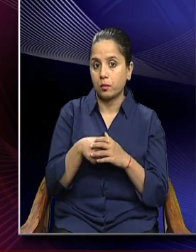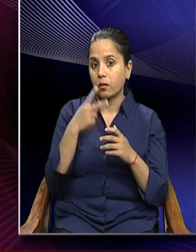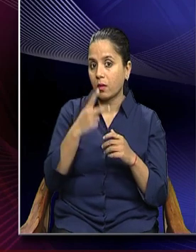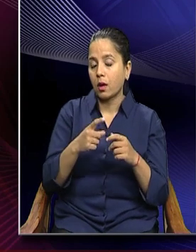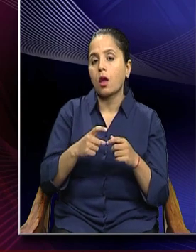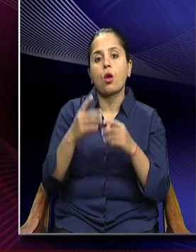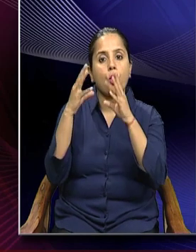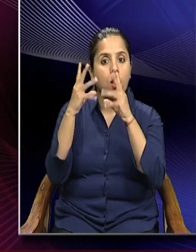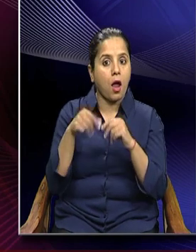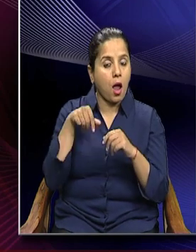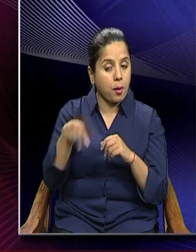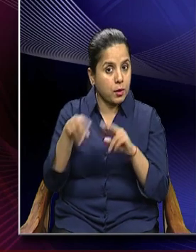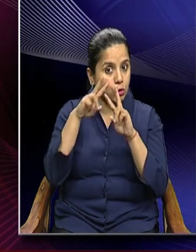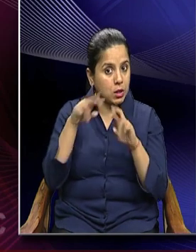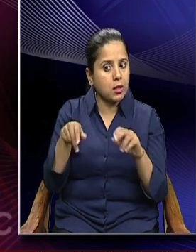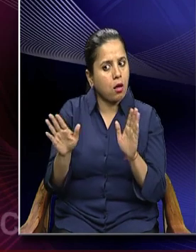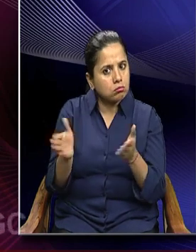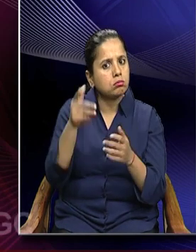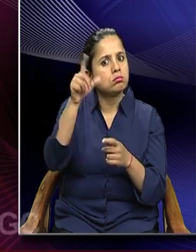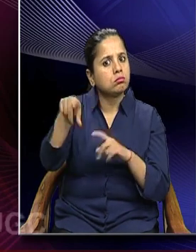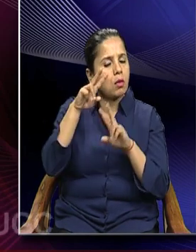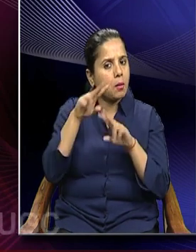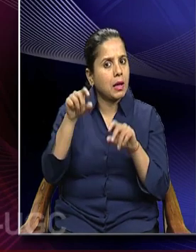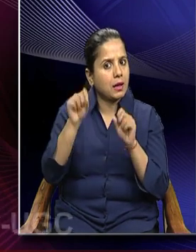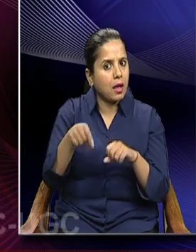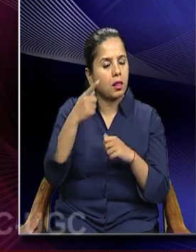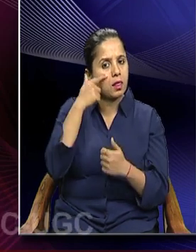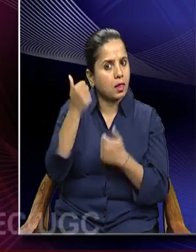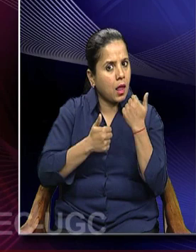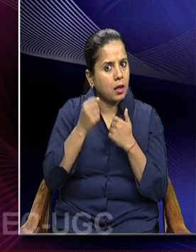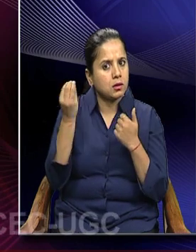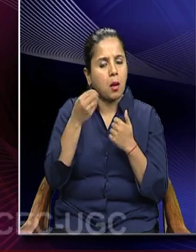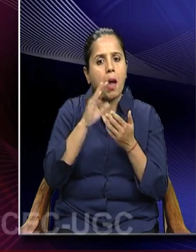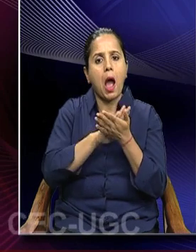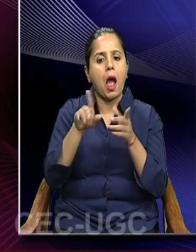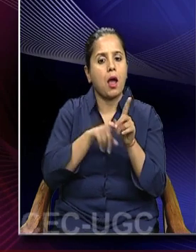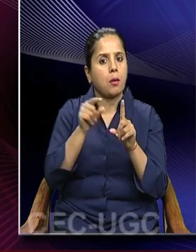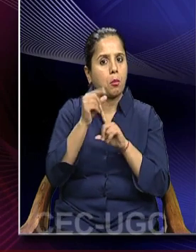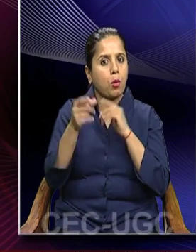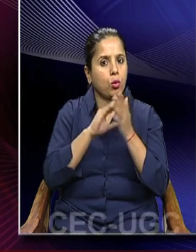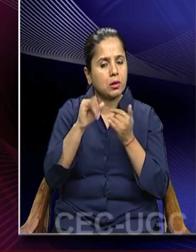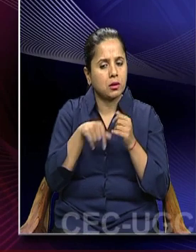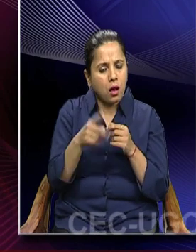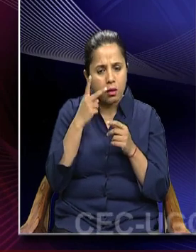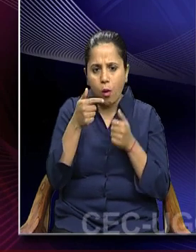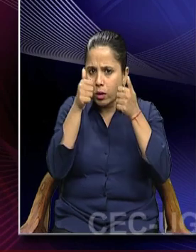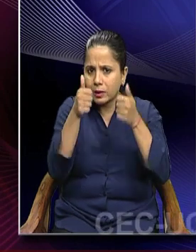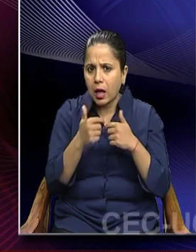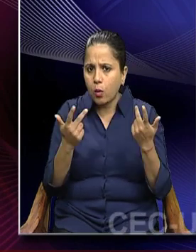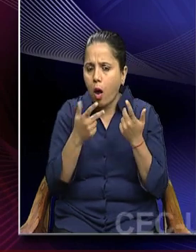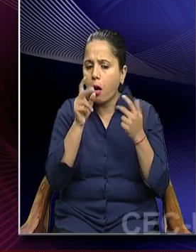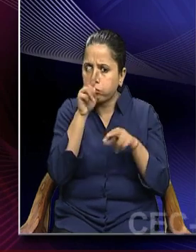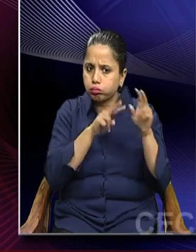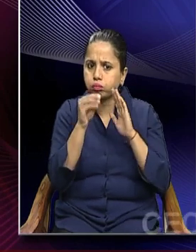Quantitative research enables researcher to empirically test certain hypotheses and derive conclusions that can